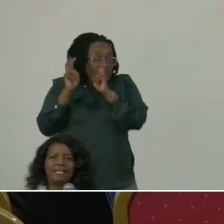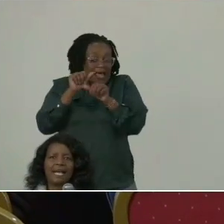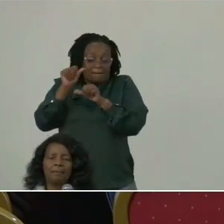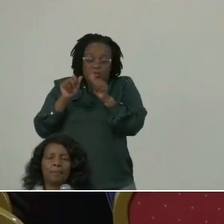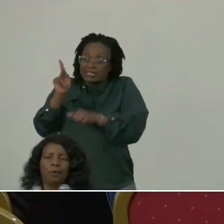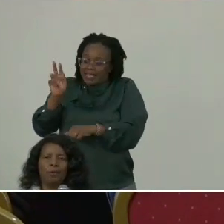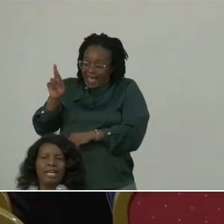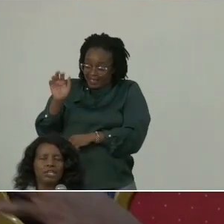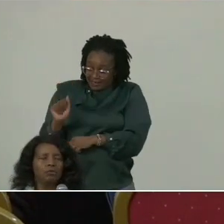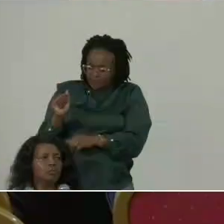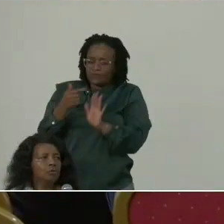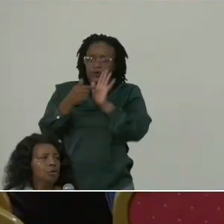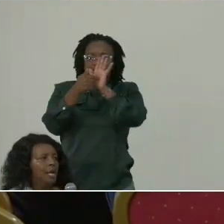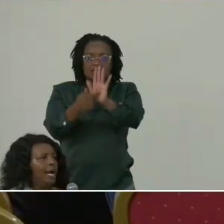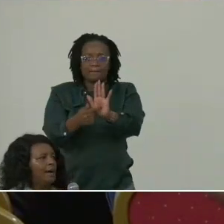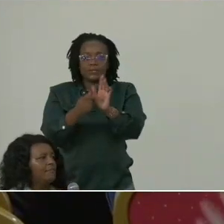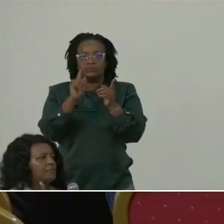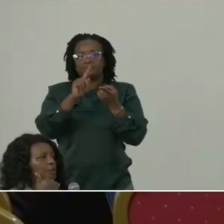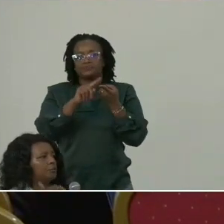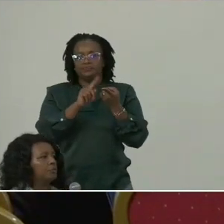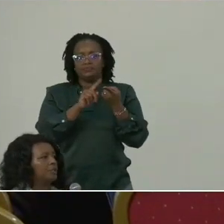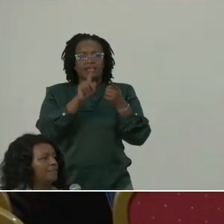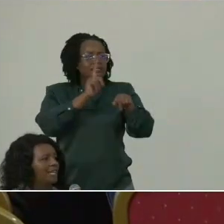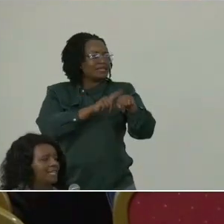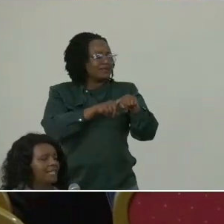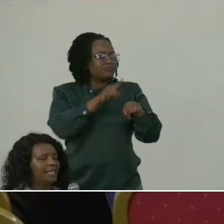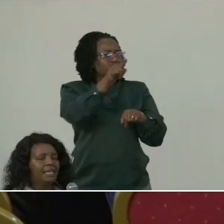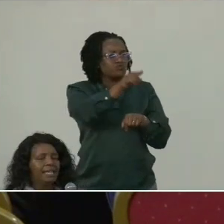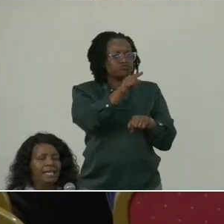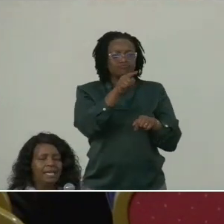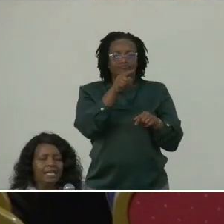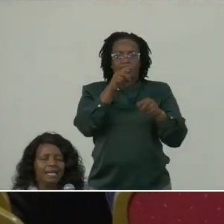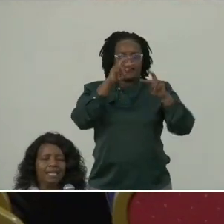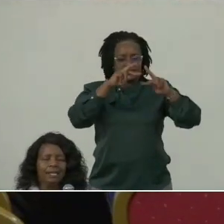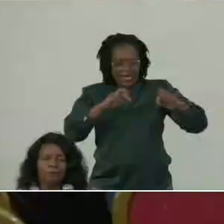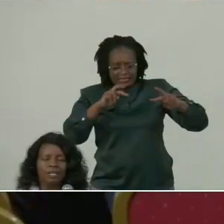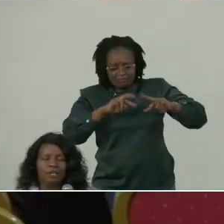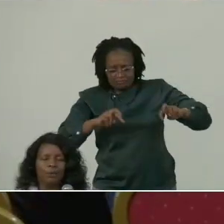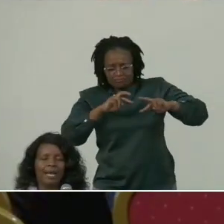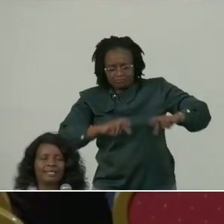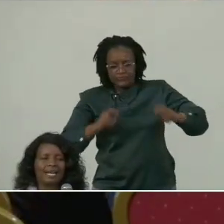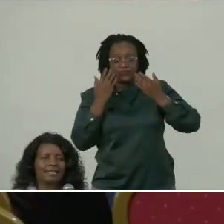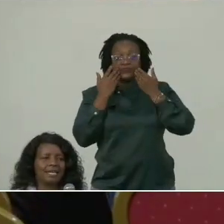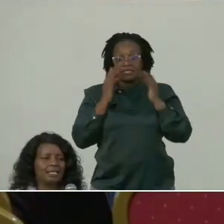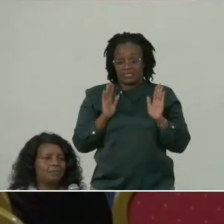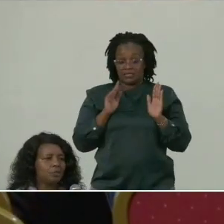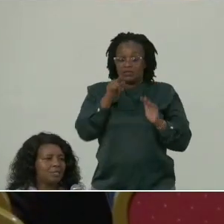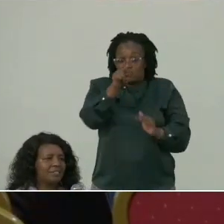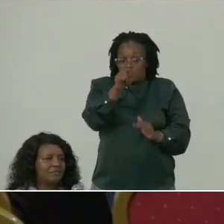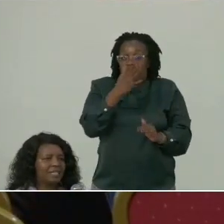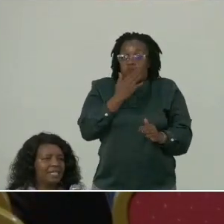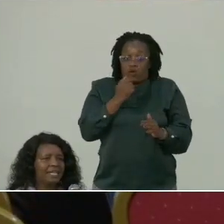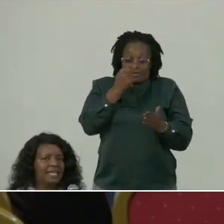for example, when you have gone through the vetting and you need your tax